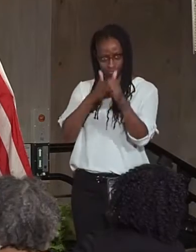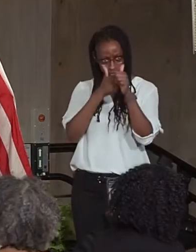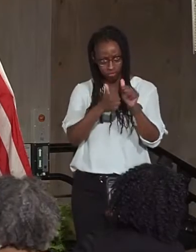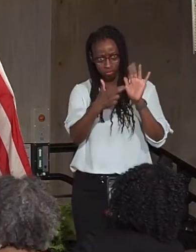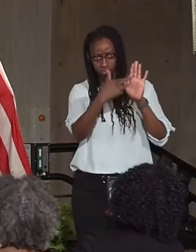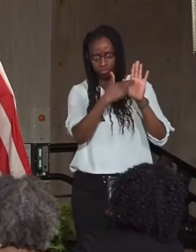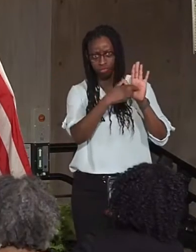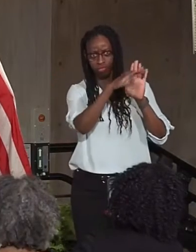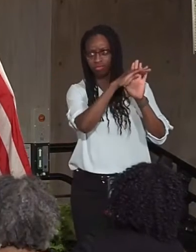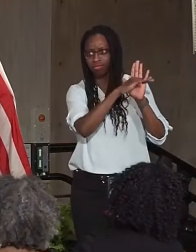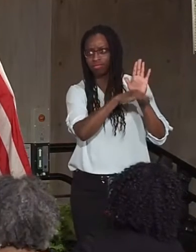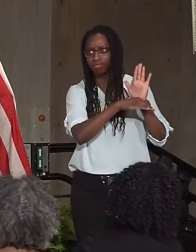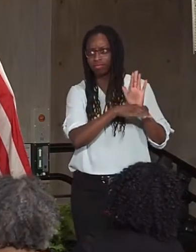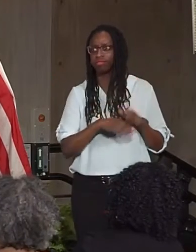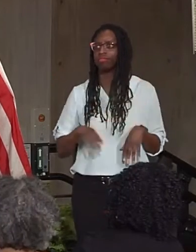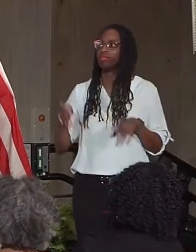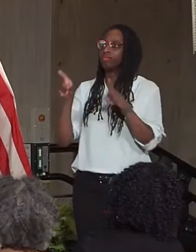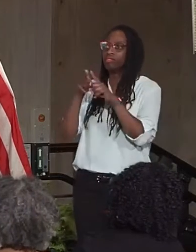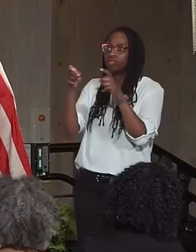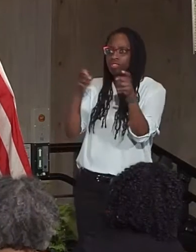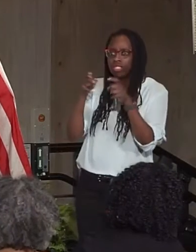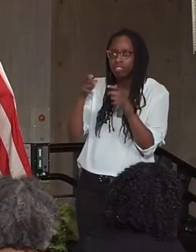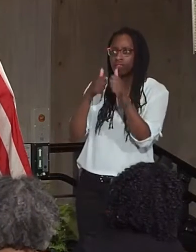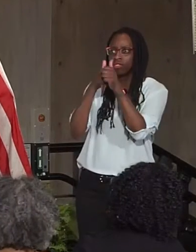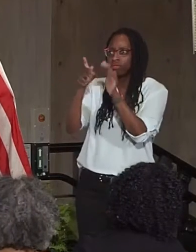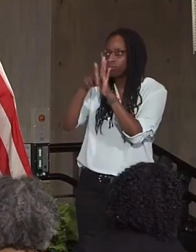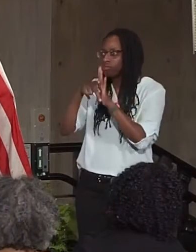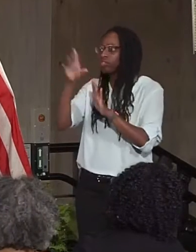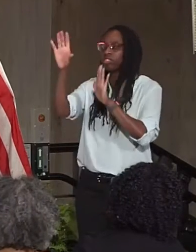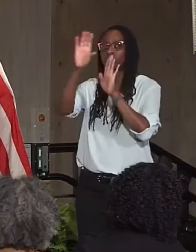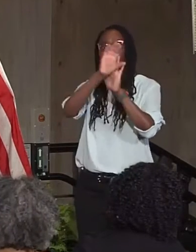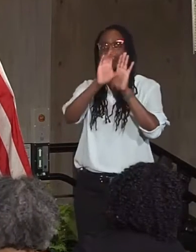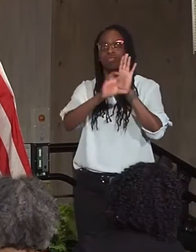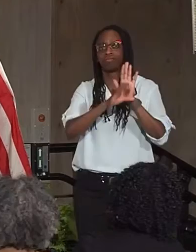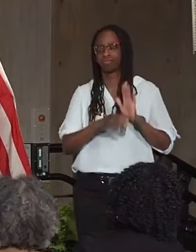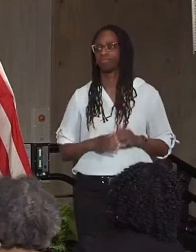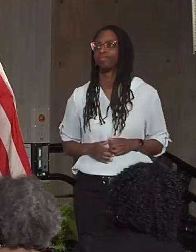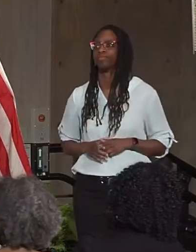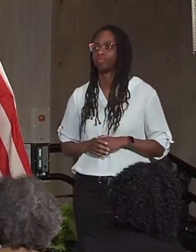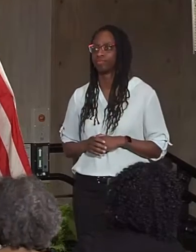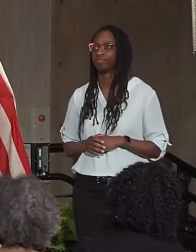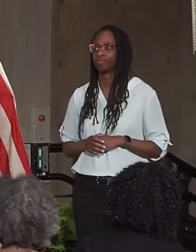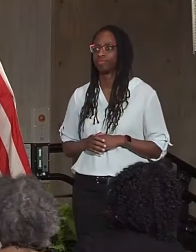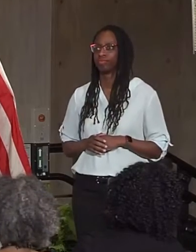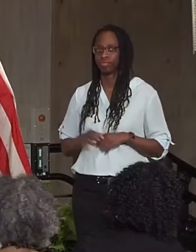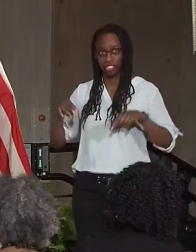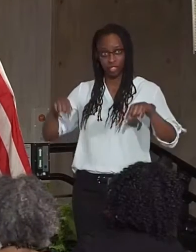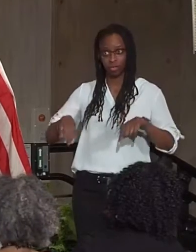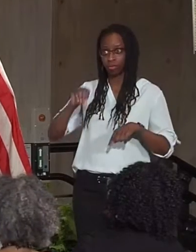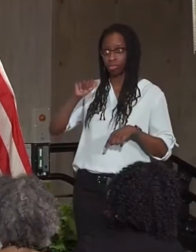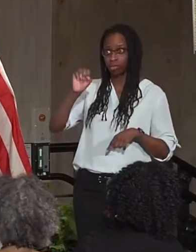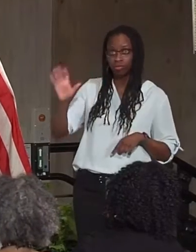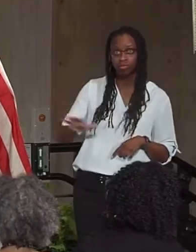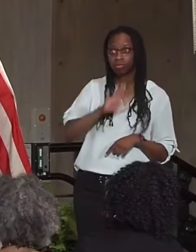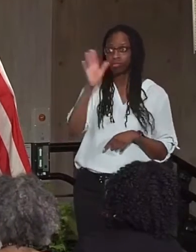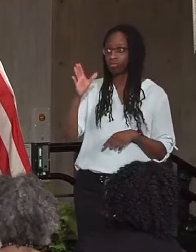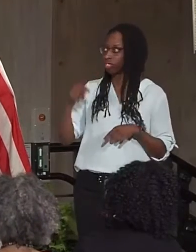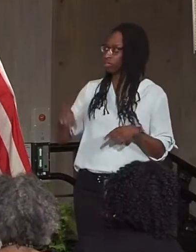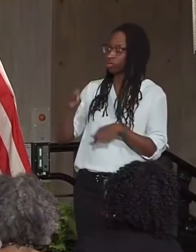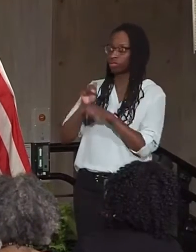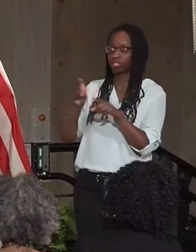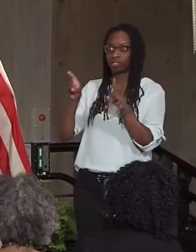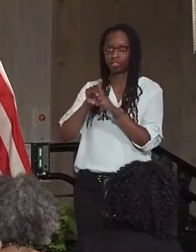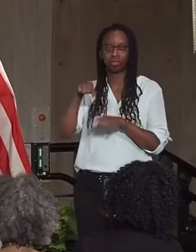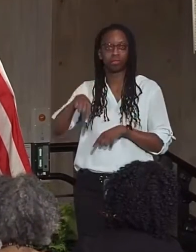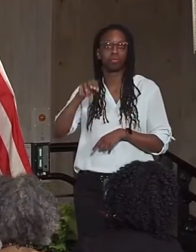agreeably to the rules and regulations of the Constitution and the laws of the Commonwealth And the